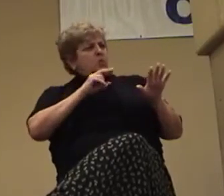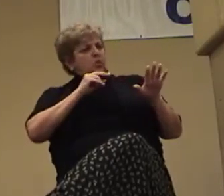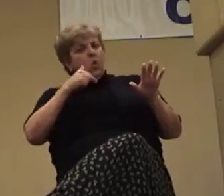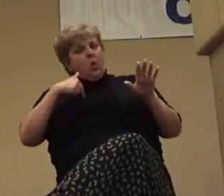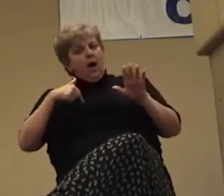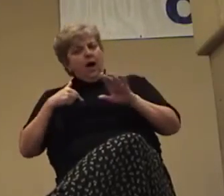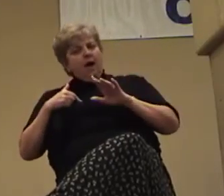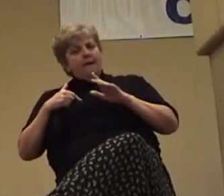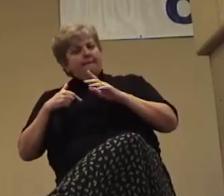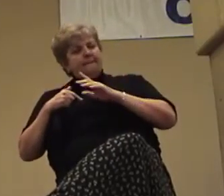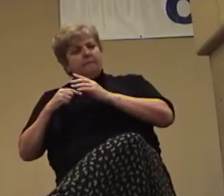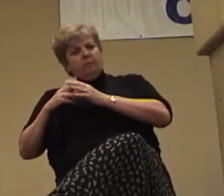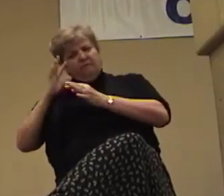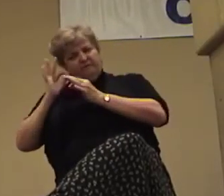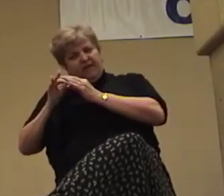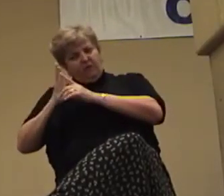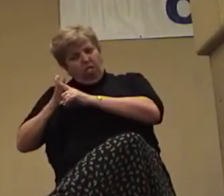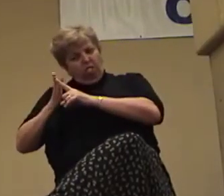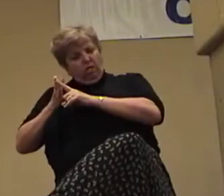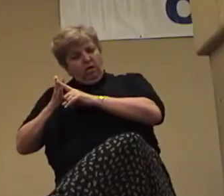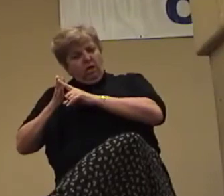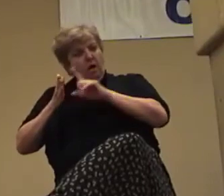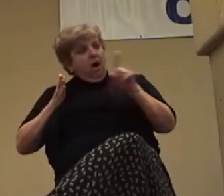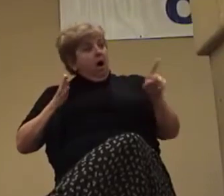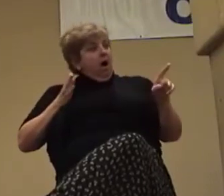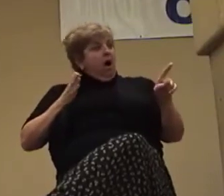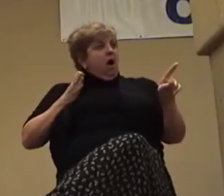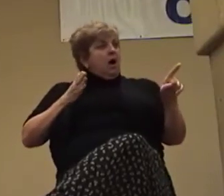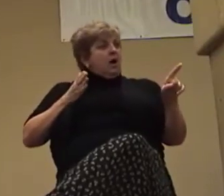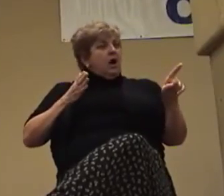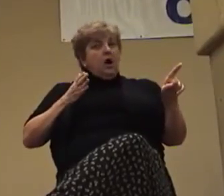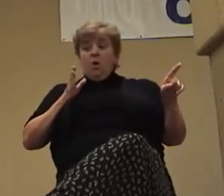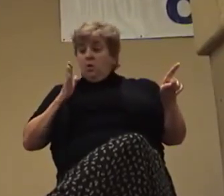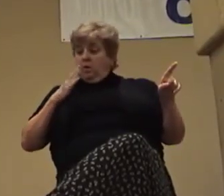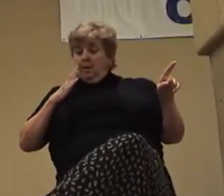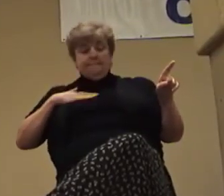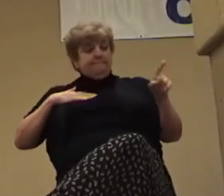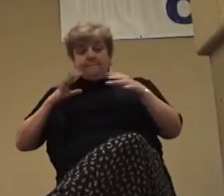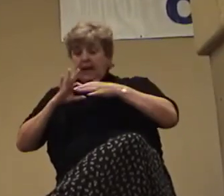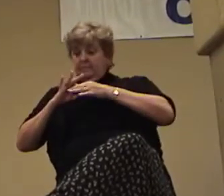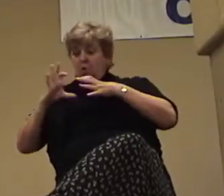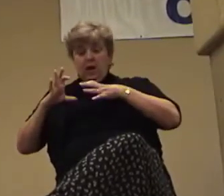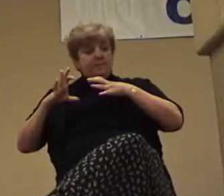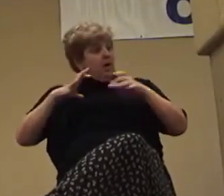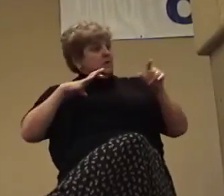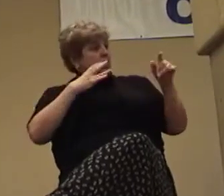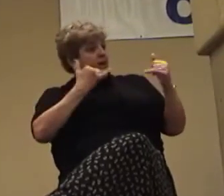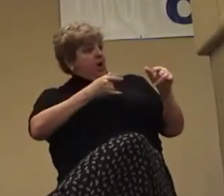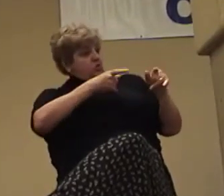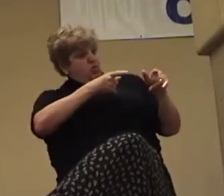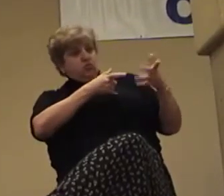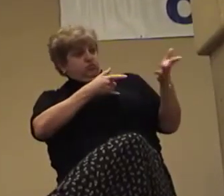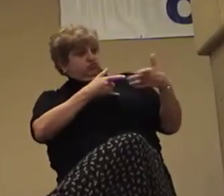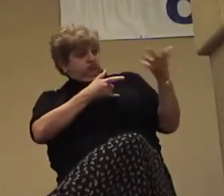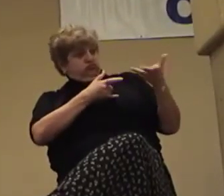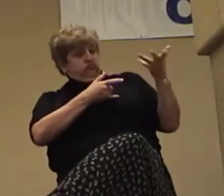mine is over, well, you have to work this out. You know what I mean? So I came to the meeting, and I held up my ring